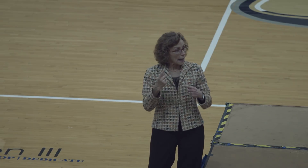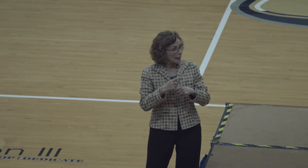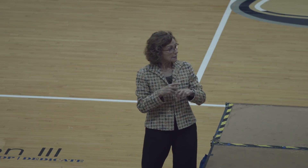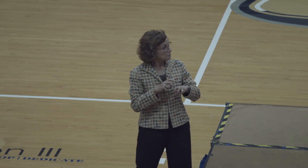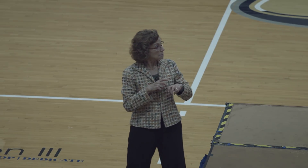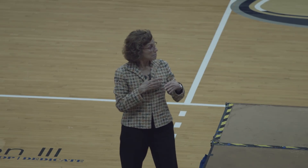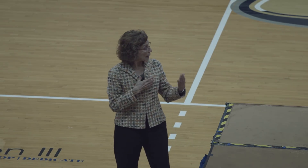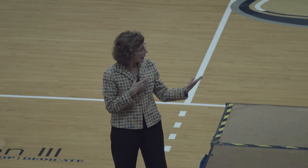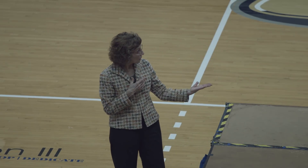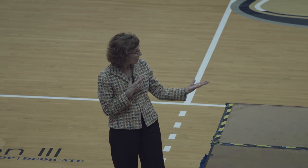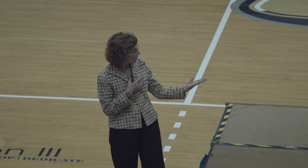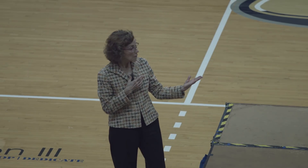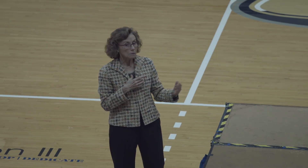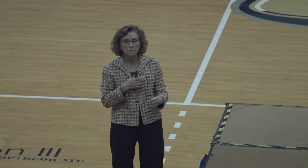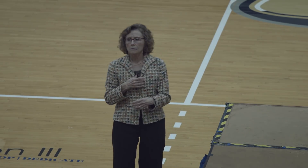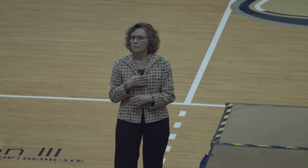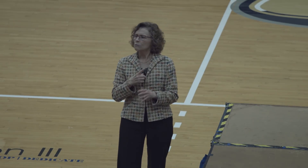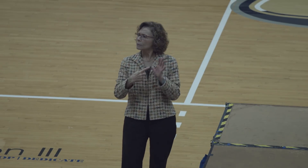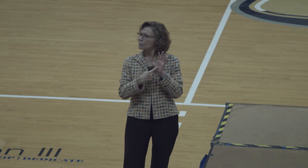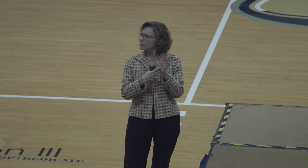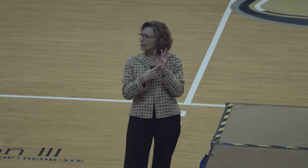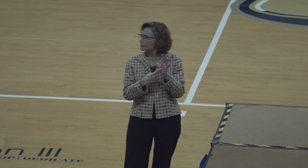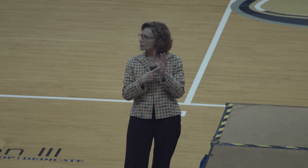of. And today's panel